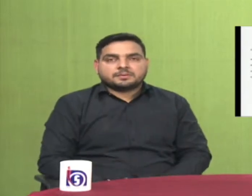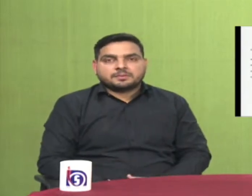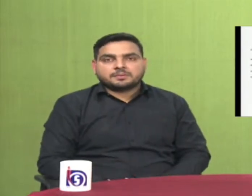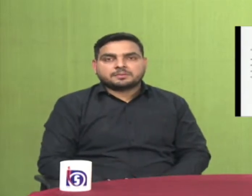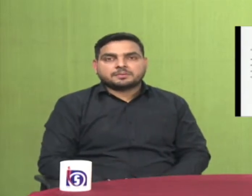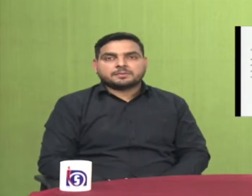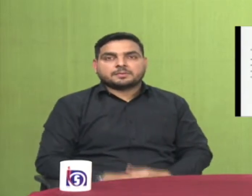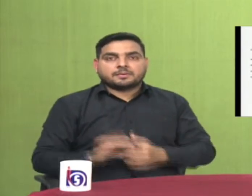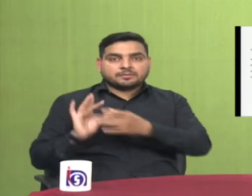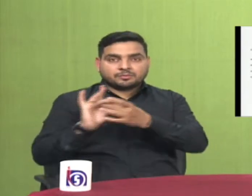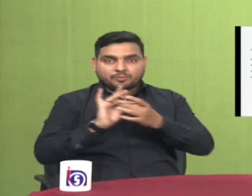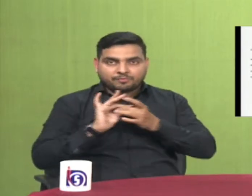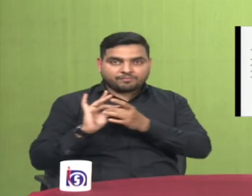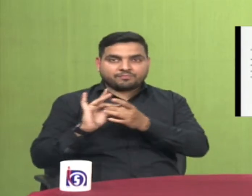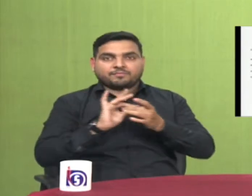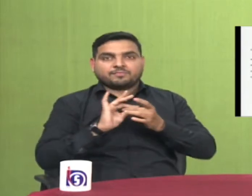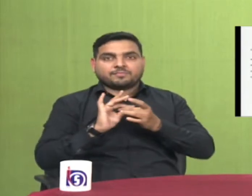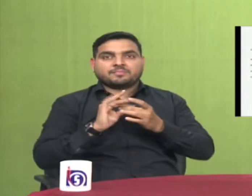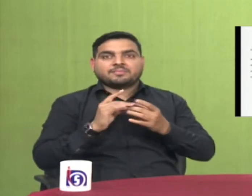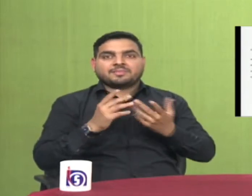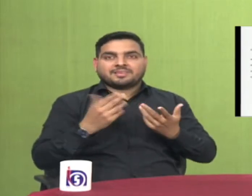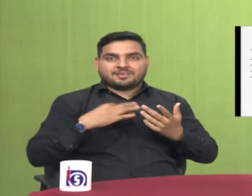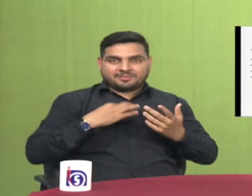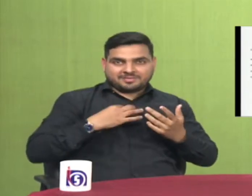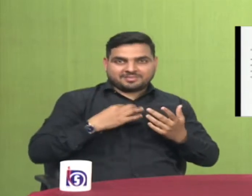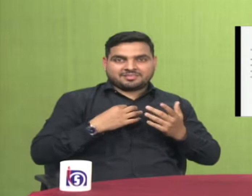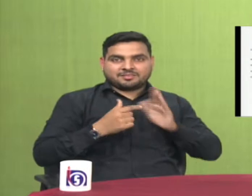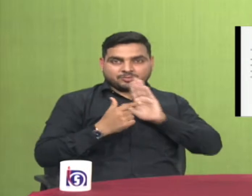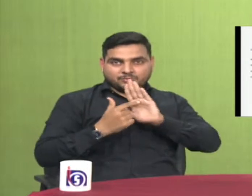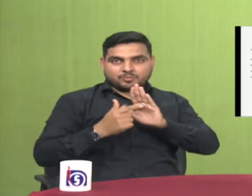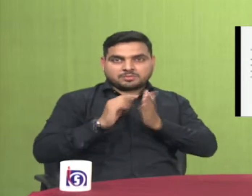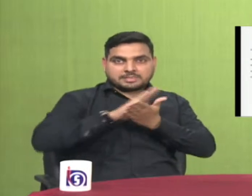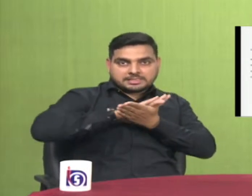causes for such behaviors. Some